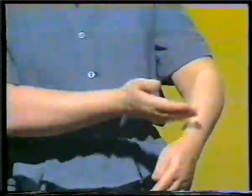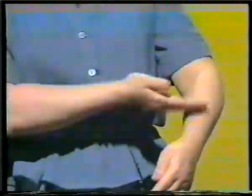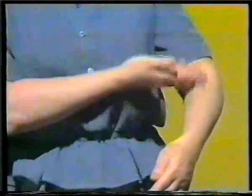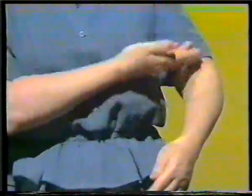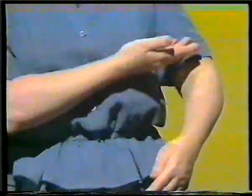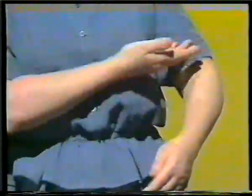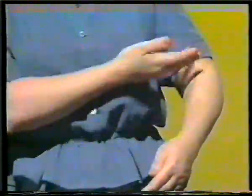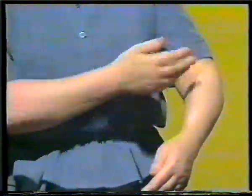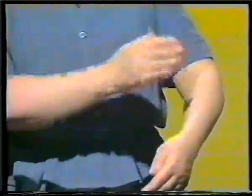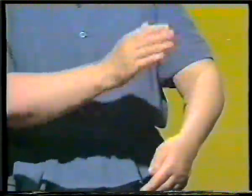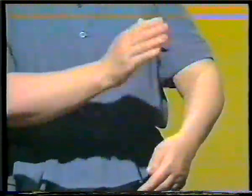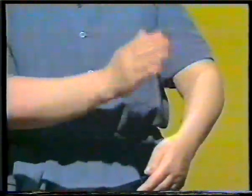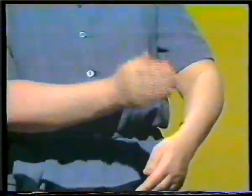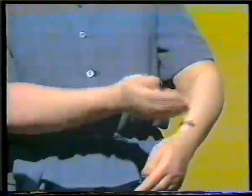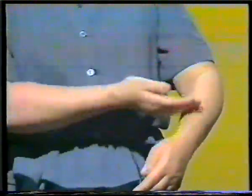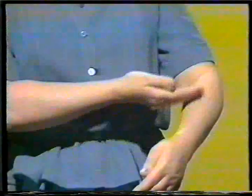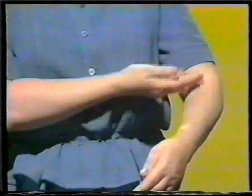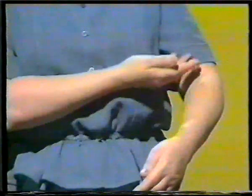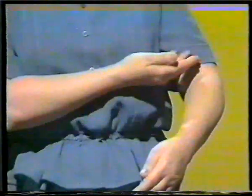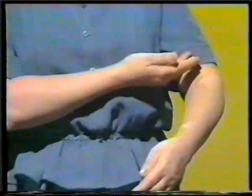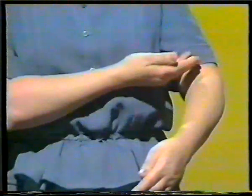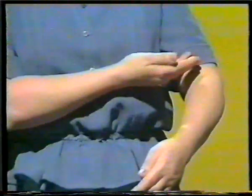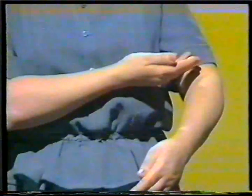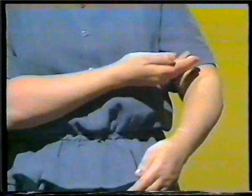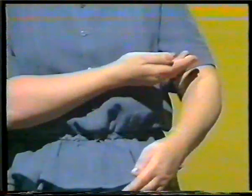green, or grass.